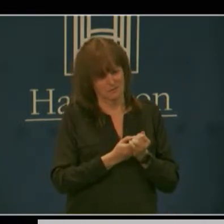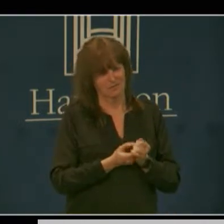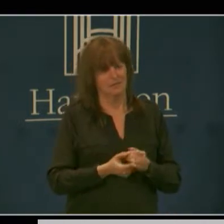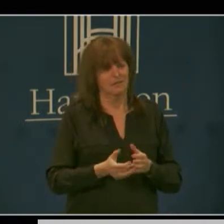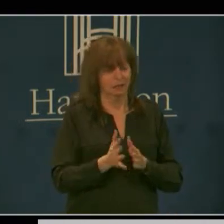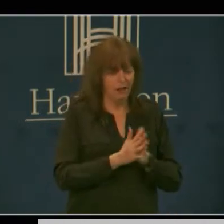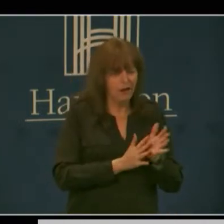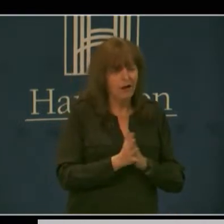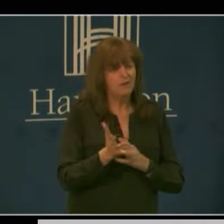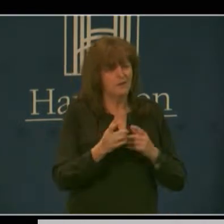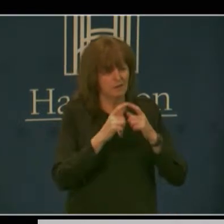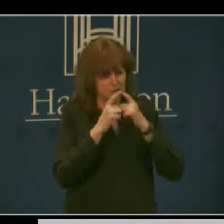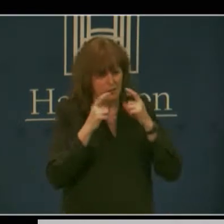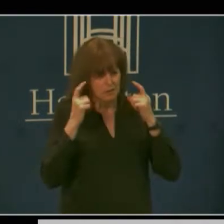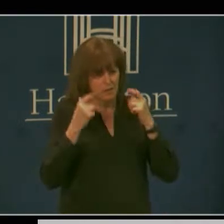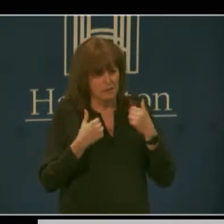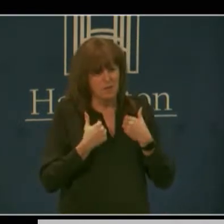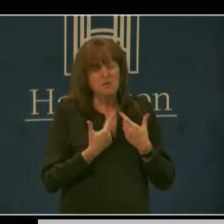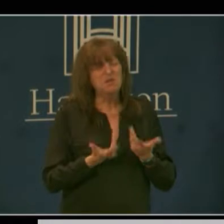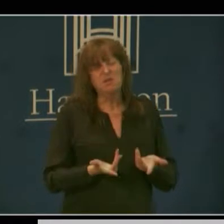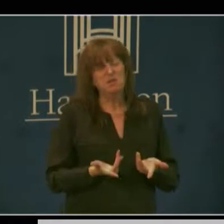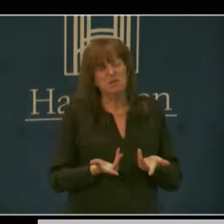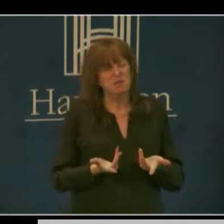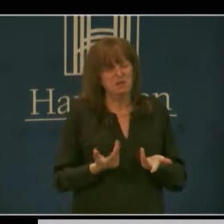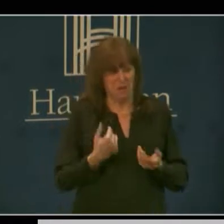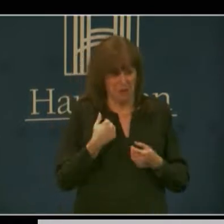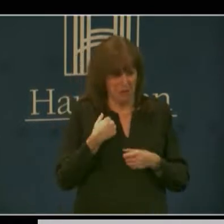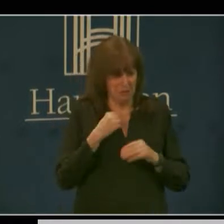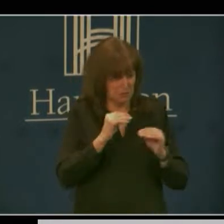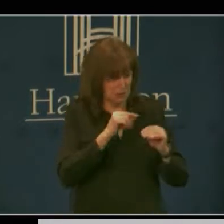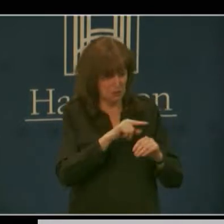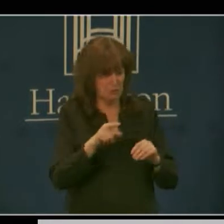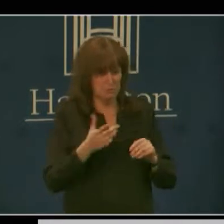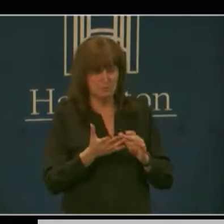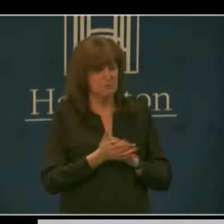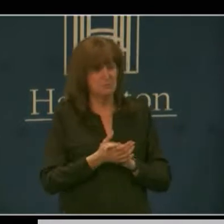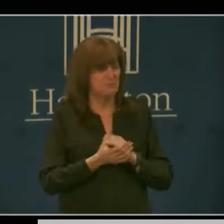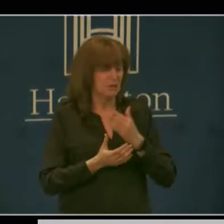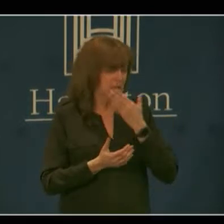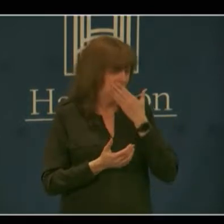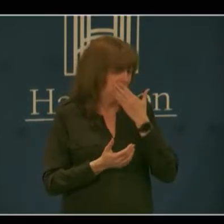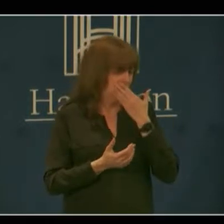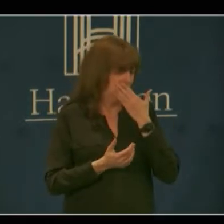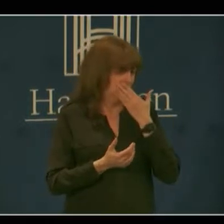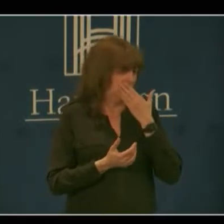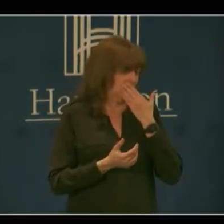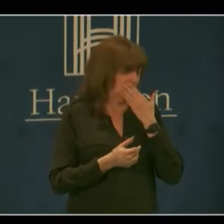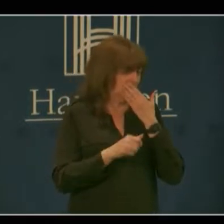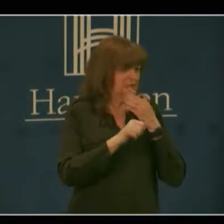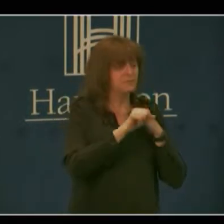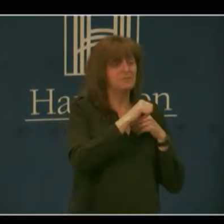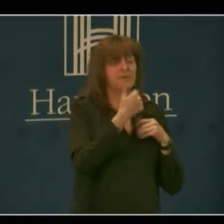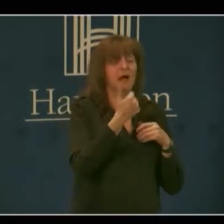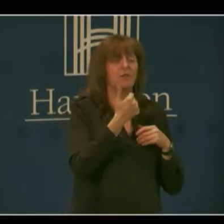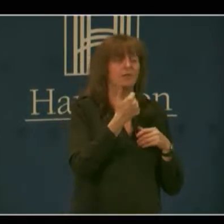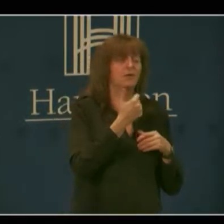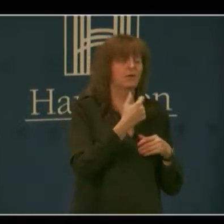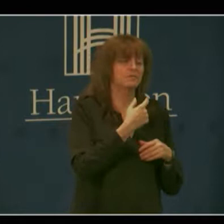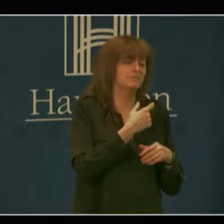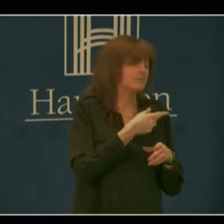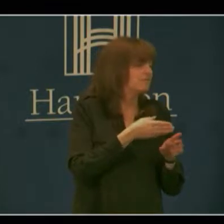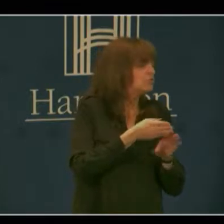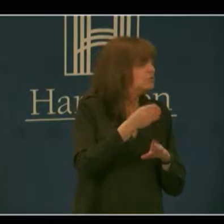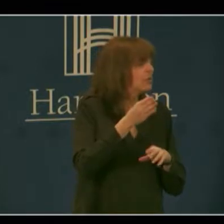equipment, I think we'll leave that to our professional healthcare providers that you know, their well-being and the well-being of the people they're caring